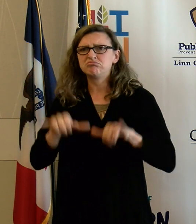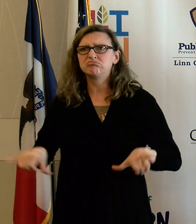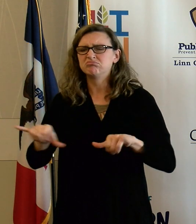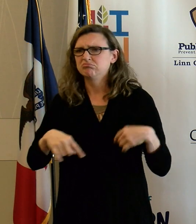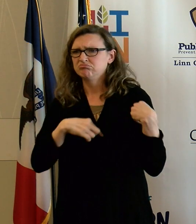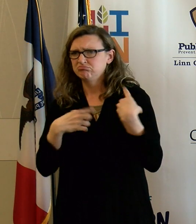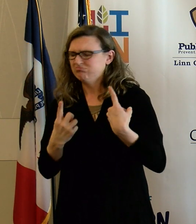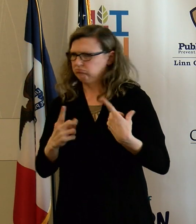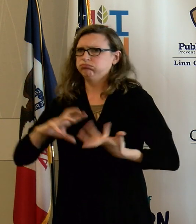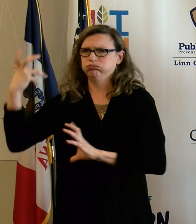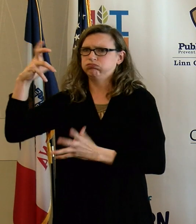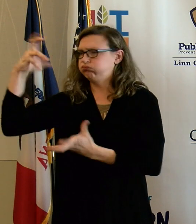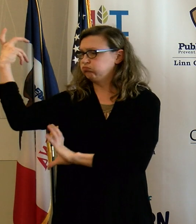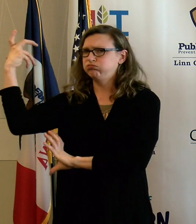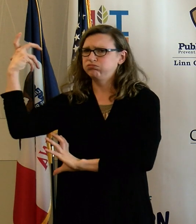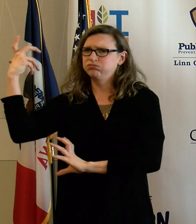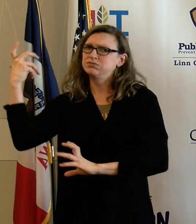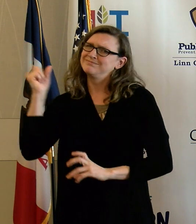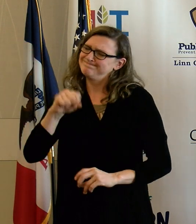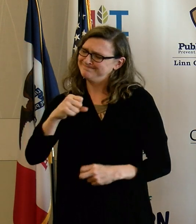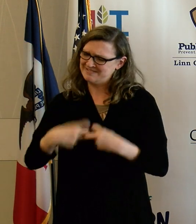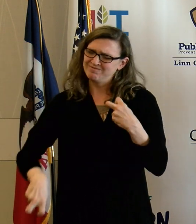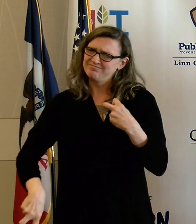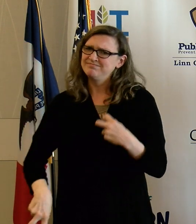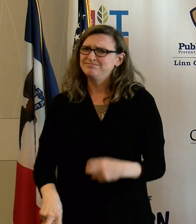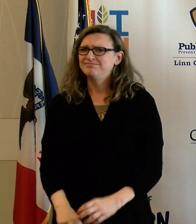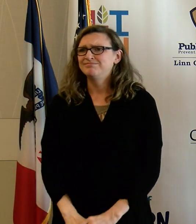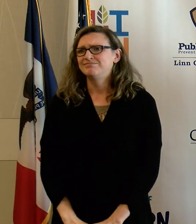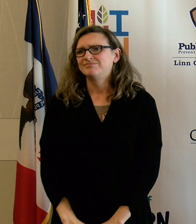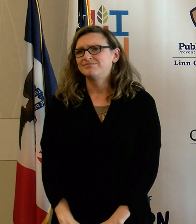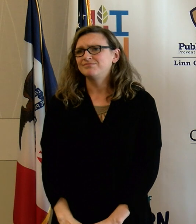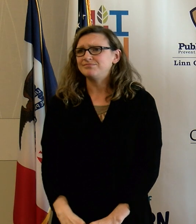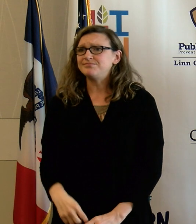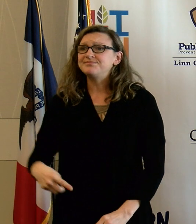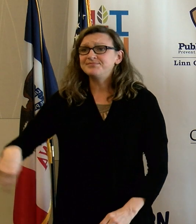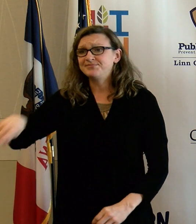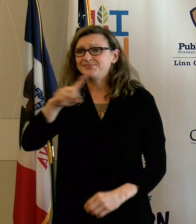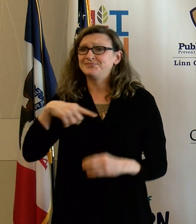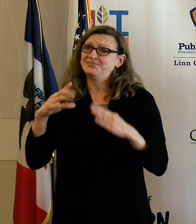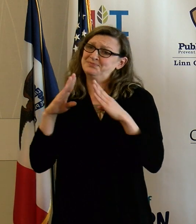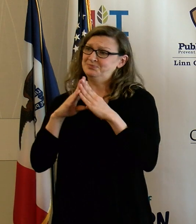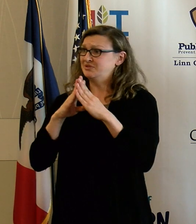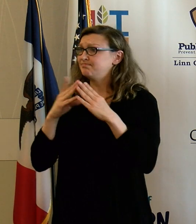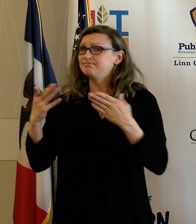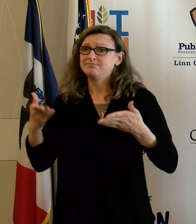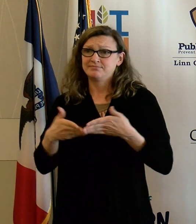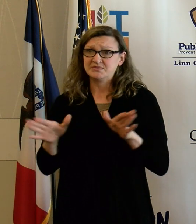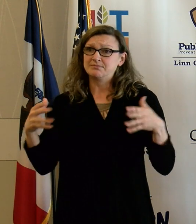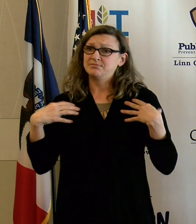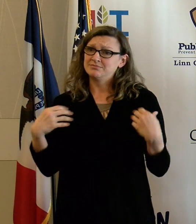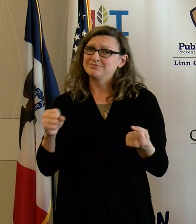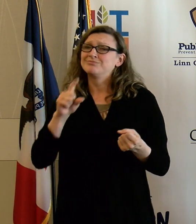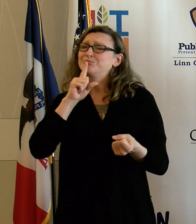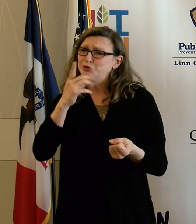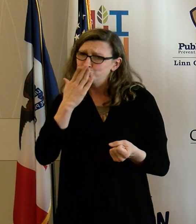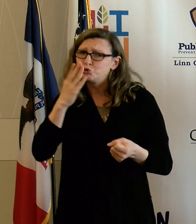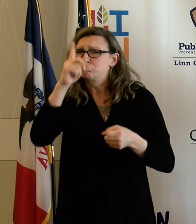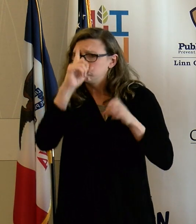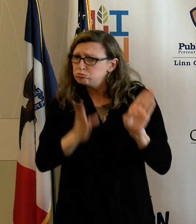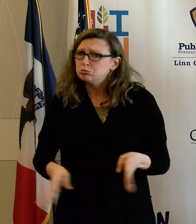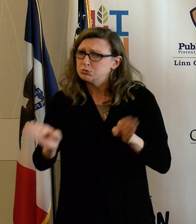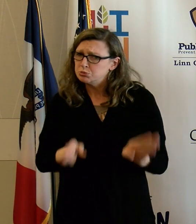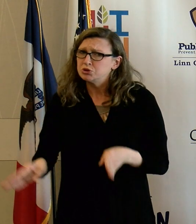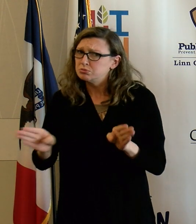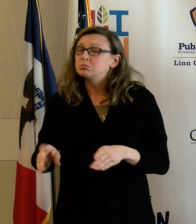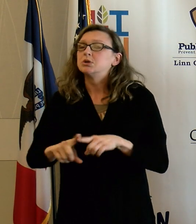our cities are doing a great job of developing a recovery strategy, it's worth noting that sick people can't